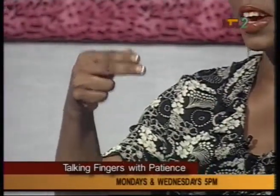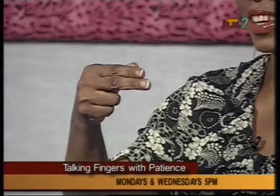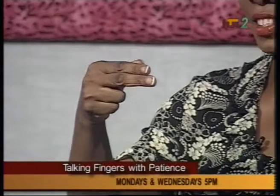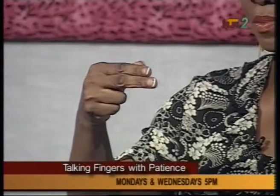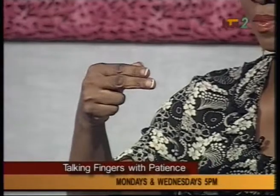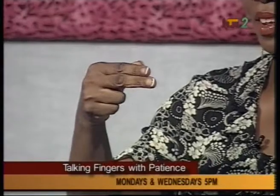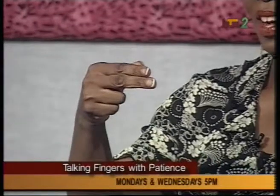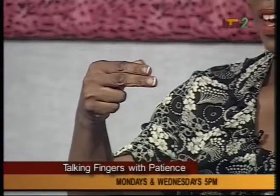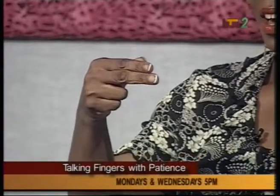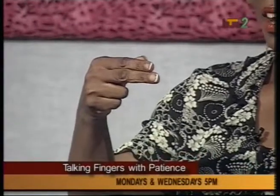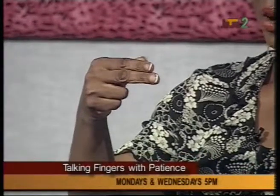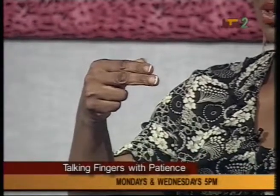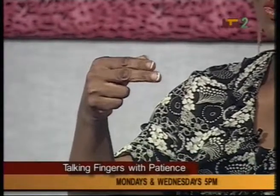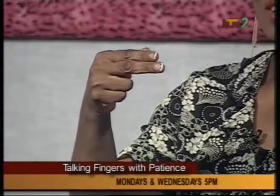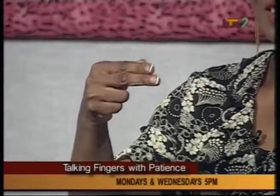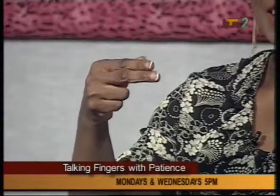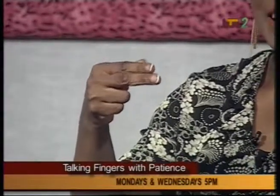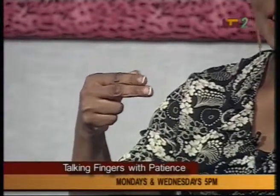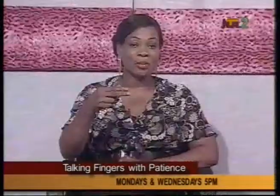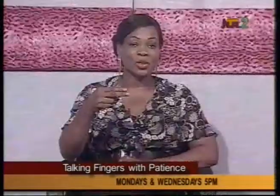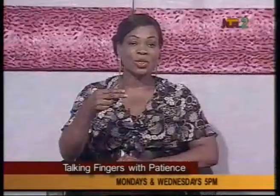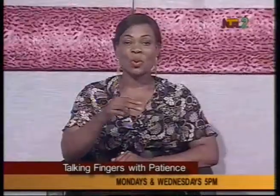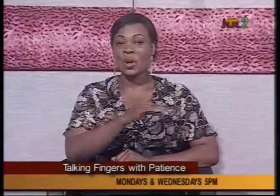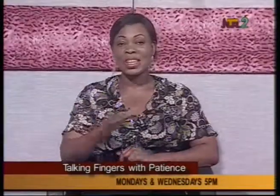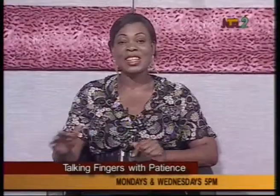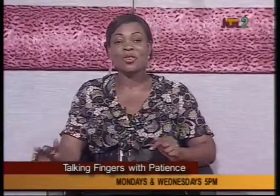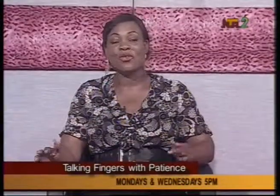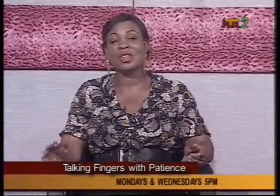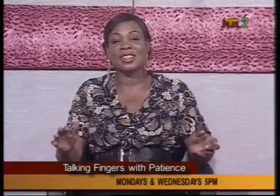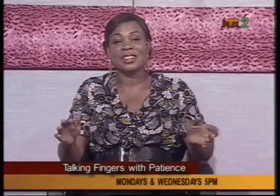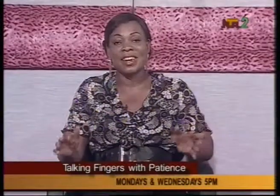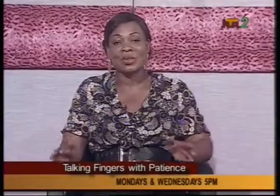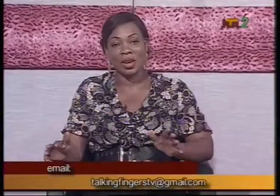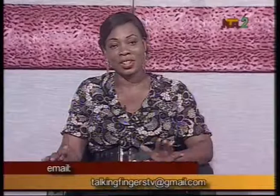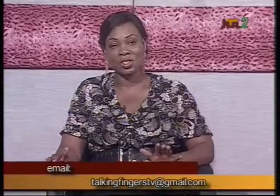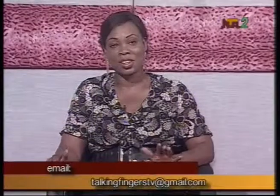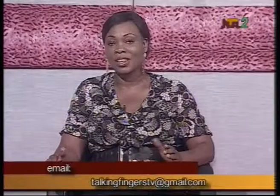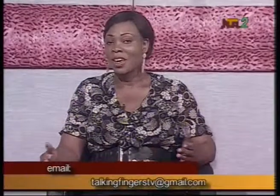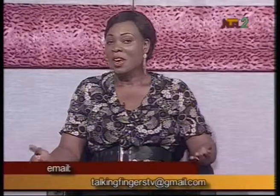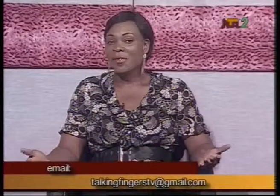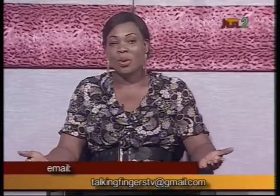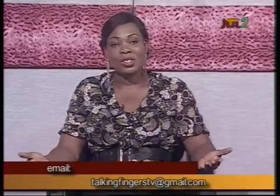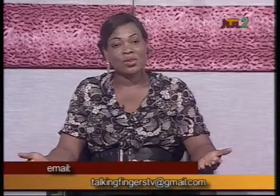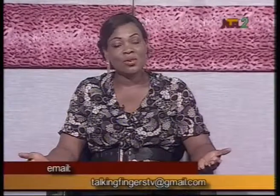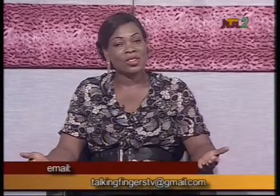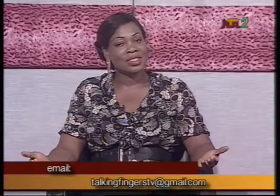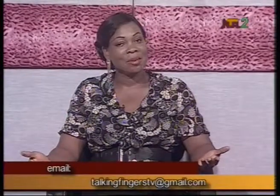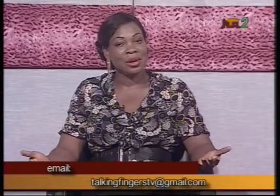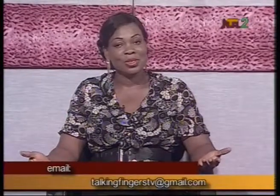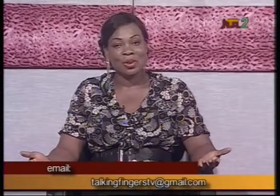H. That was what we learned in the last episode. So quickly, let's go through letters A to H again. If you're watching for the first time, I'm sorry, but